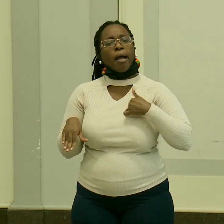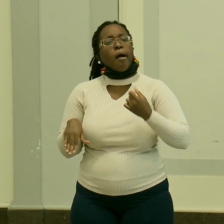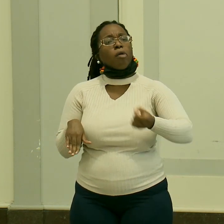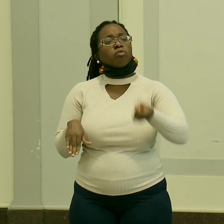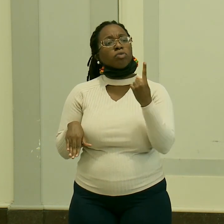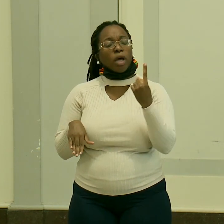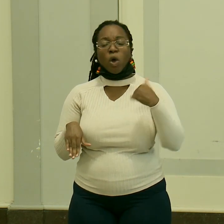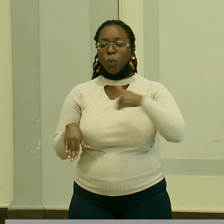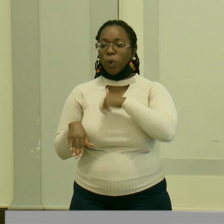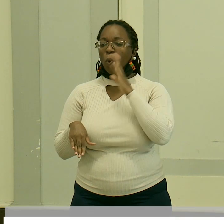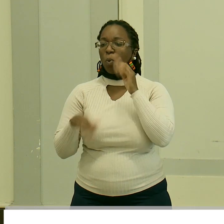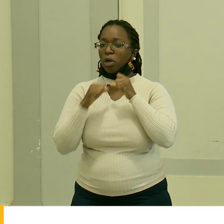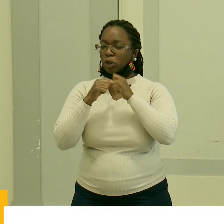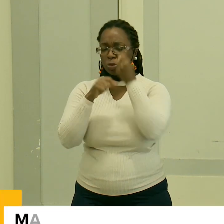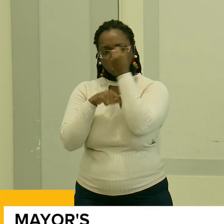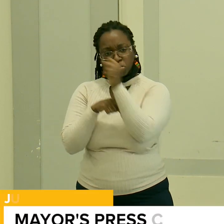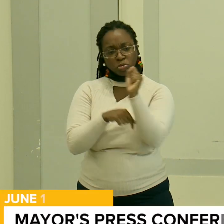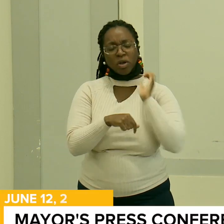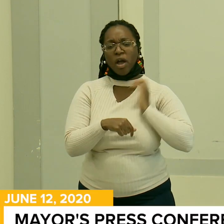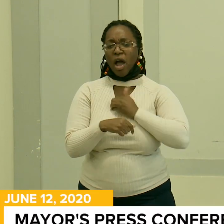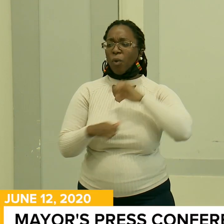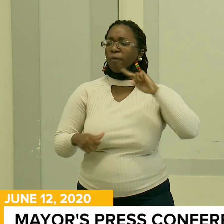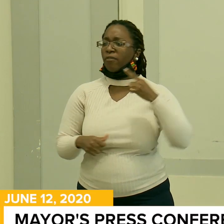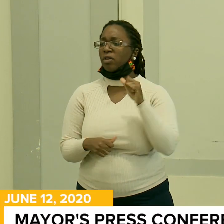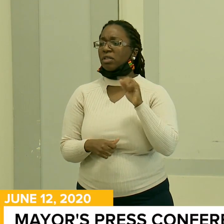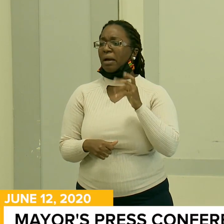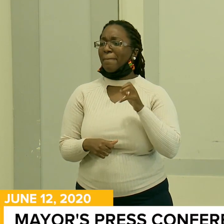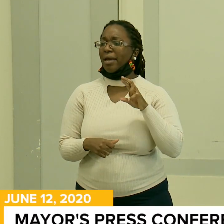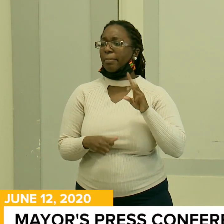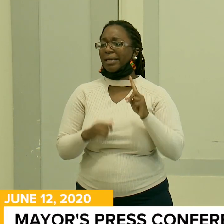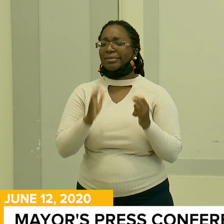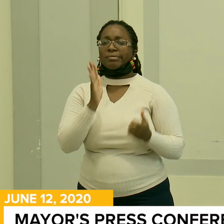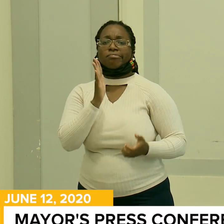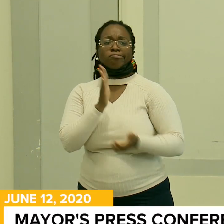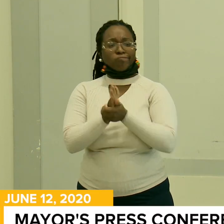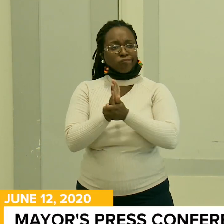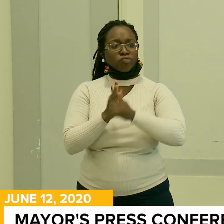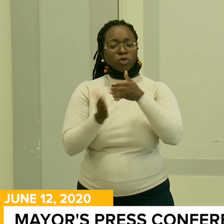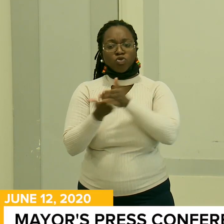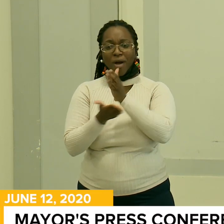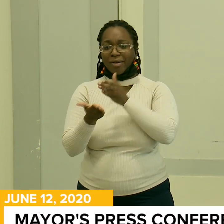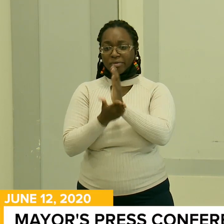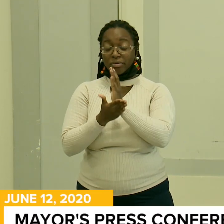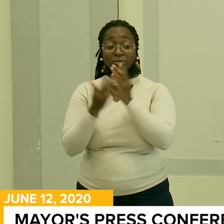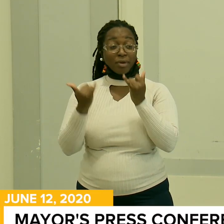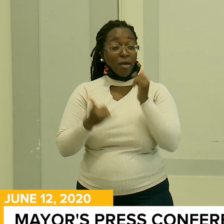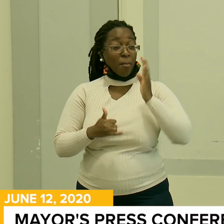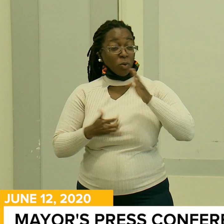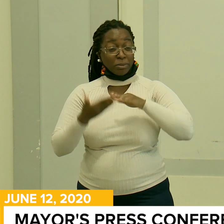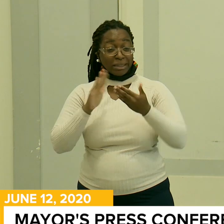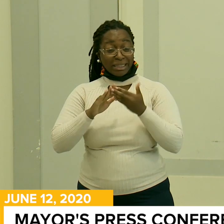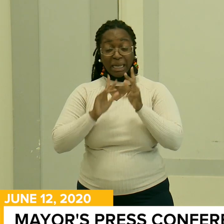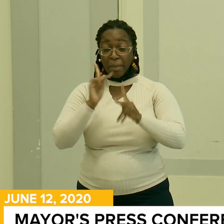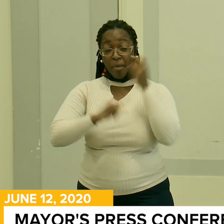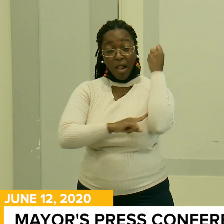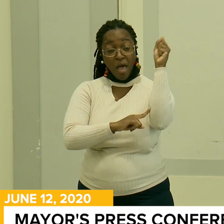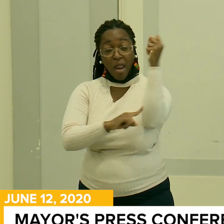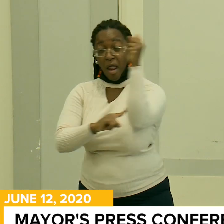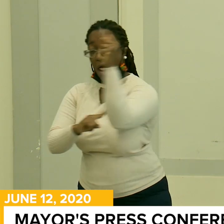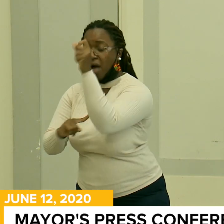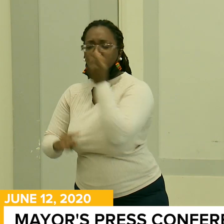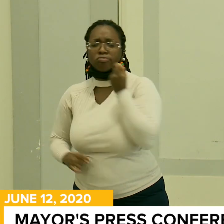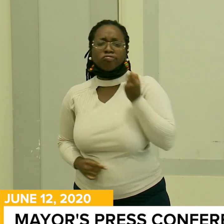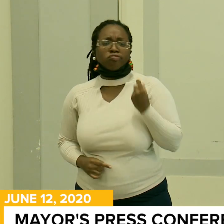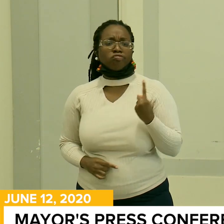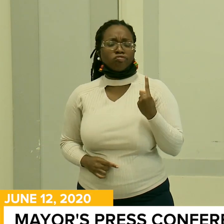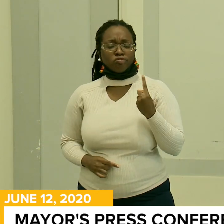expression of our First Amendment rights as thousands participated in peaceful marches and protests across Baltimore City. The dismantling of